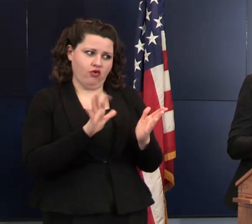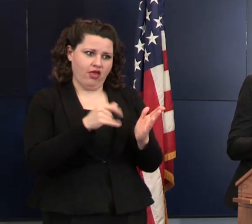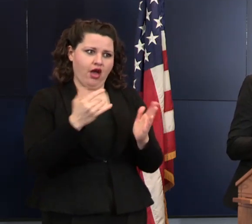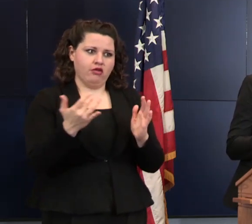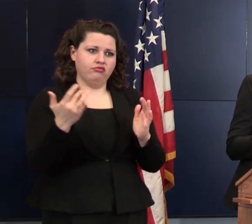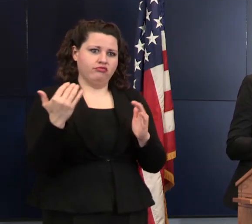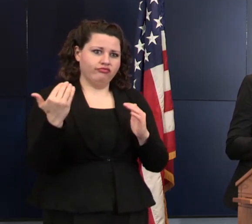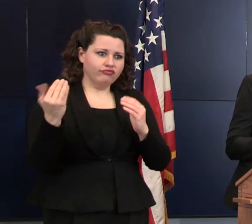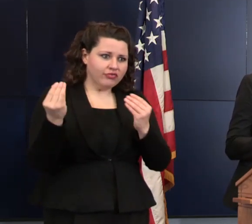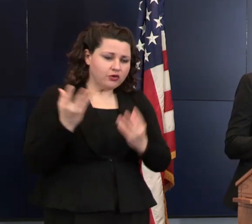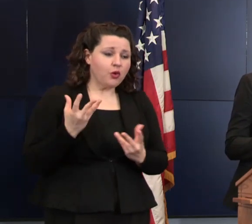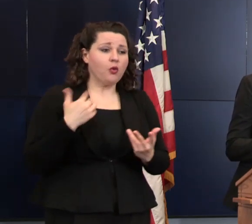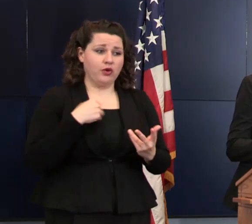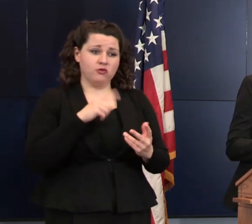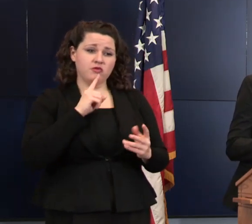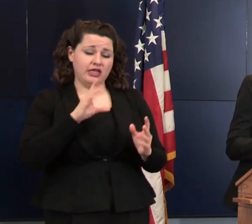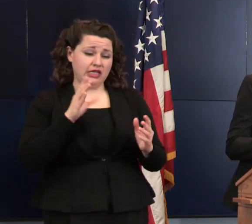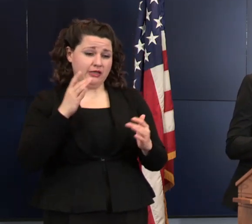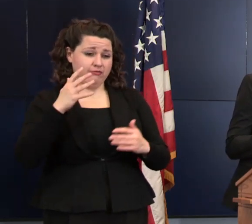to those respiratory illness